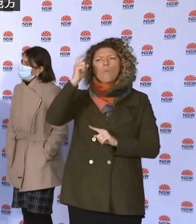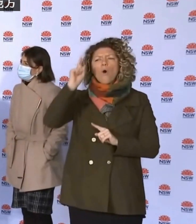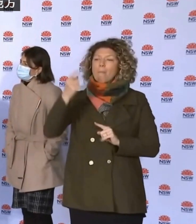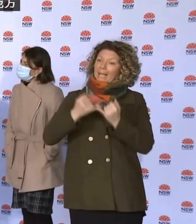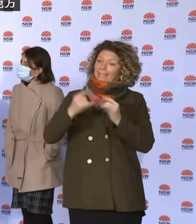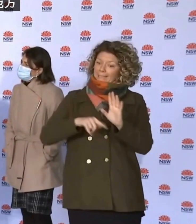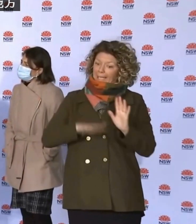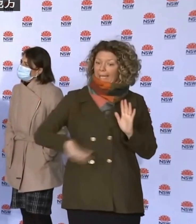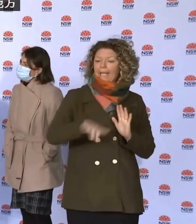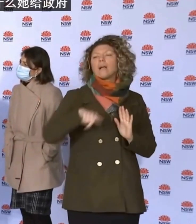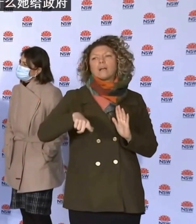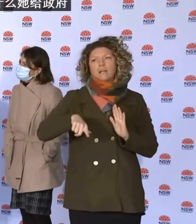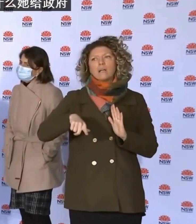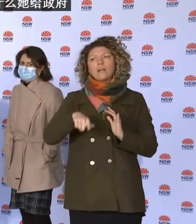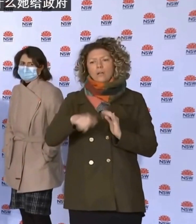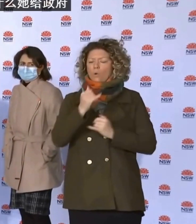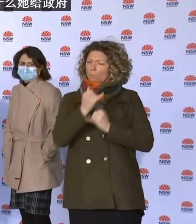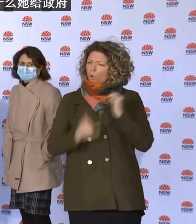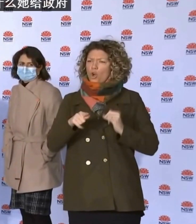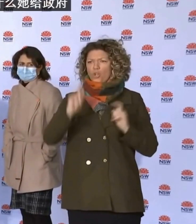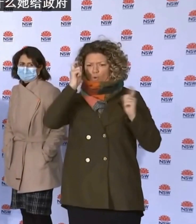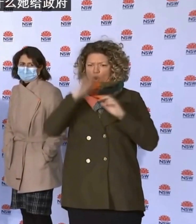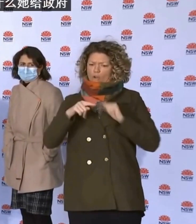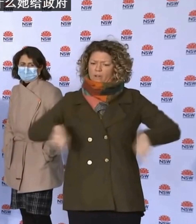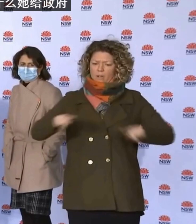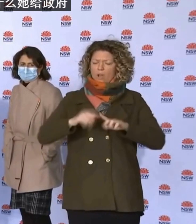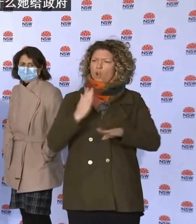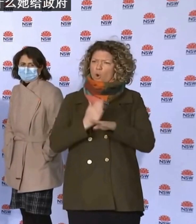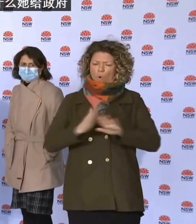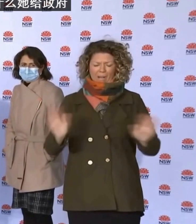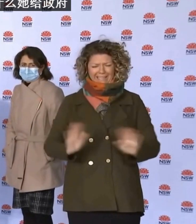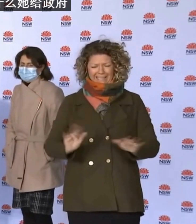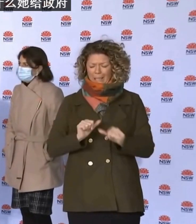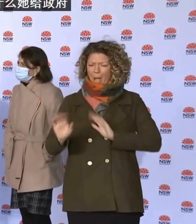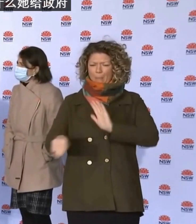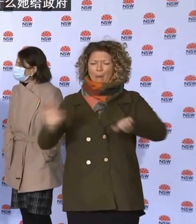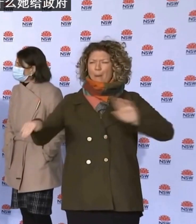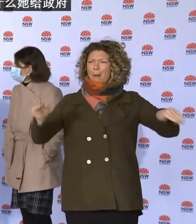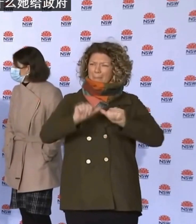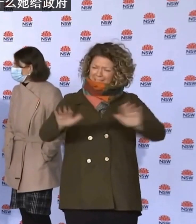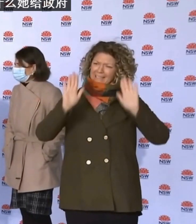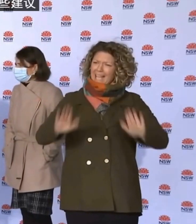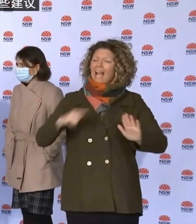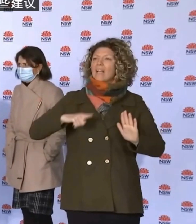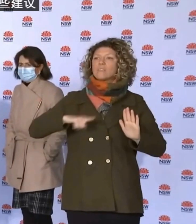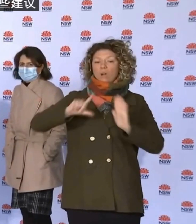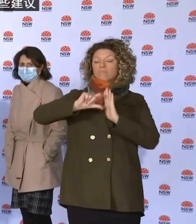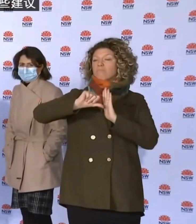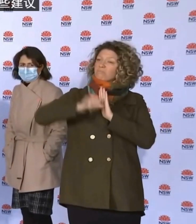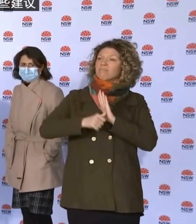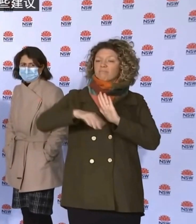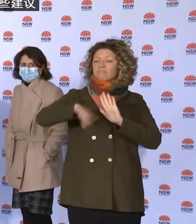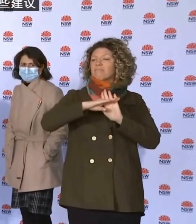where she is focused on the essential of reducing mobility, which is why she gave the government certain